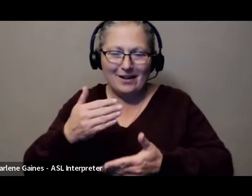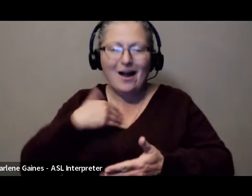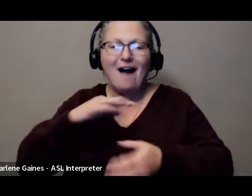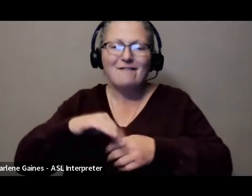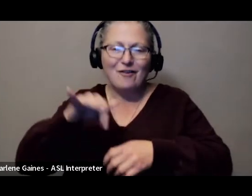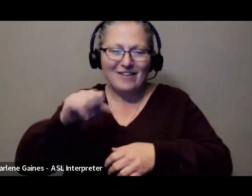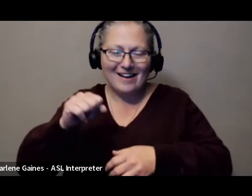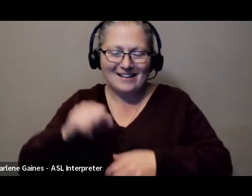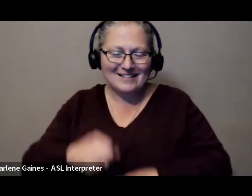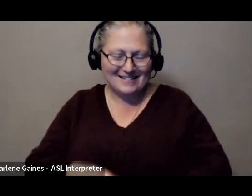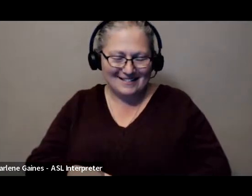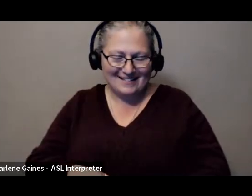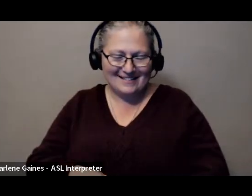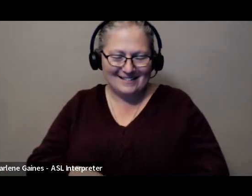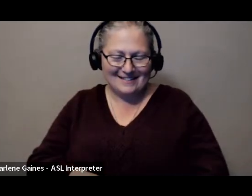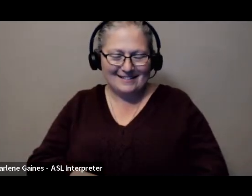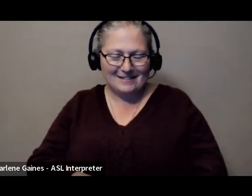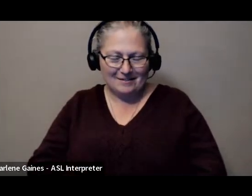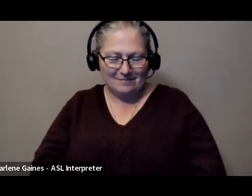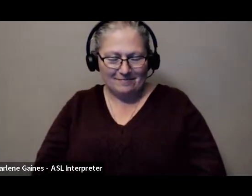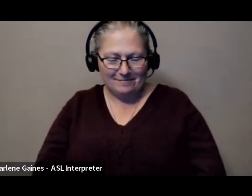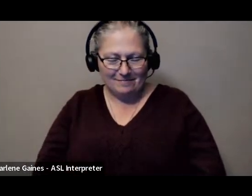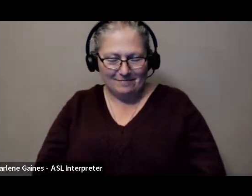vote yes. So motion carries.